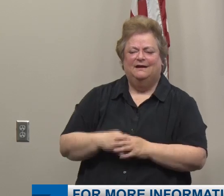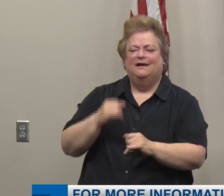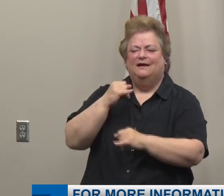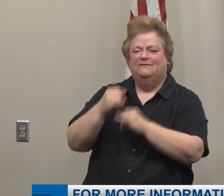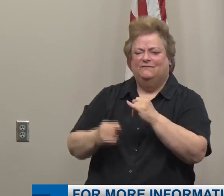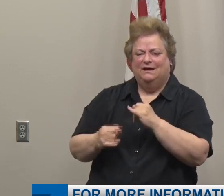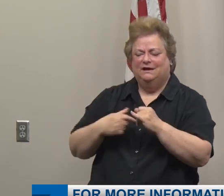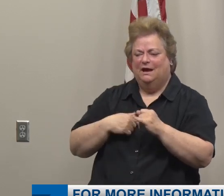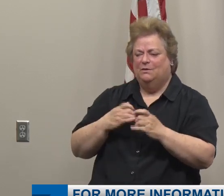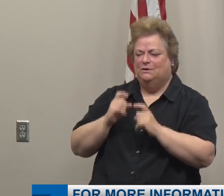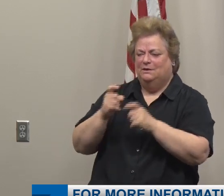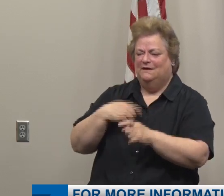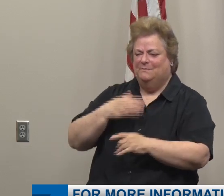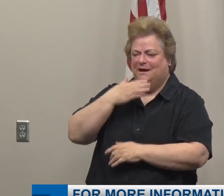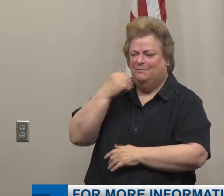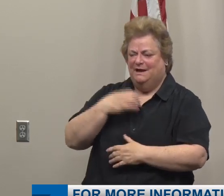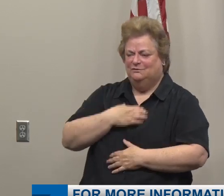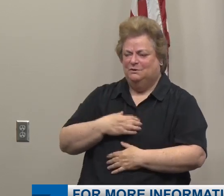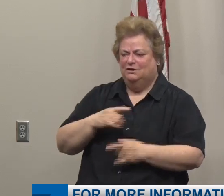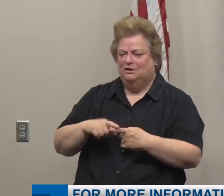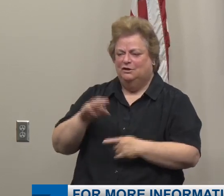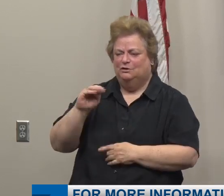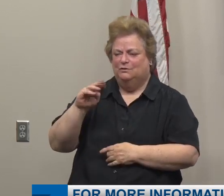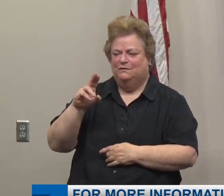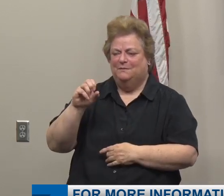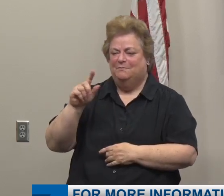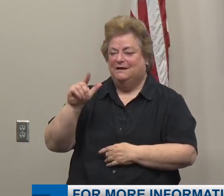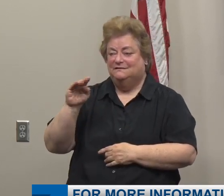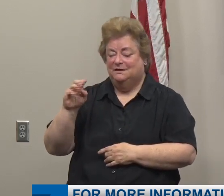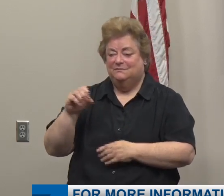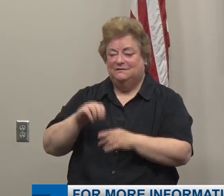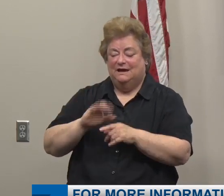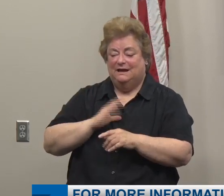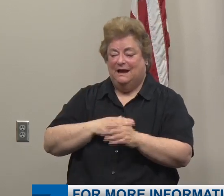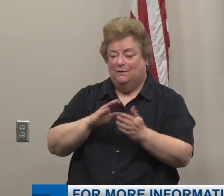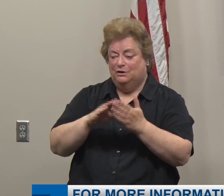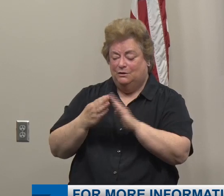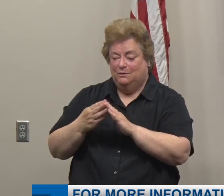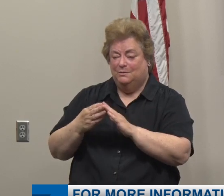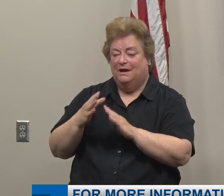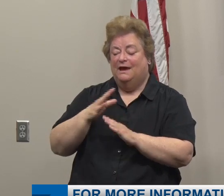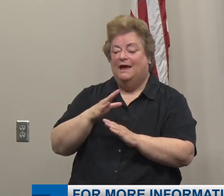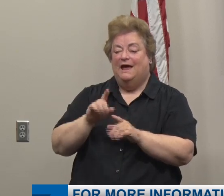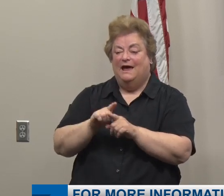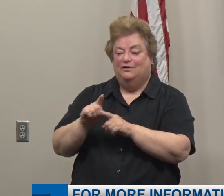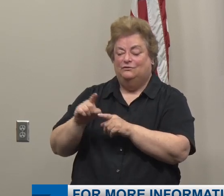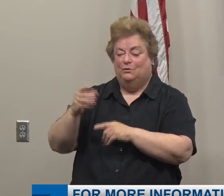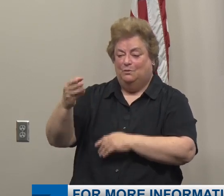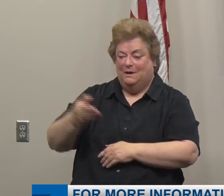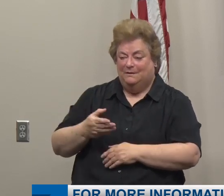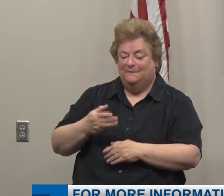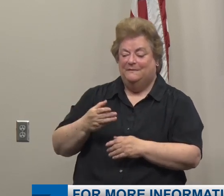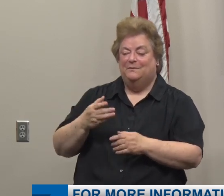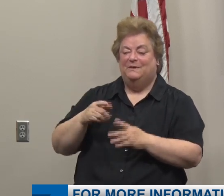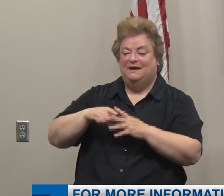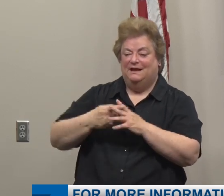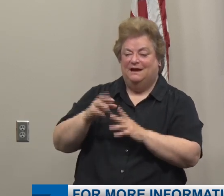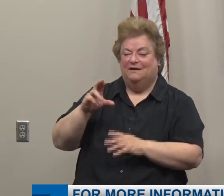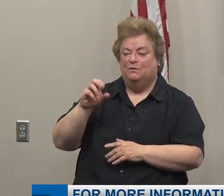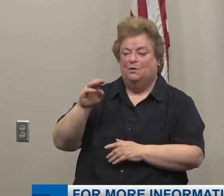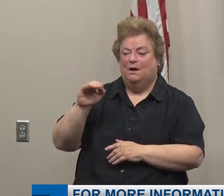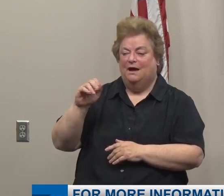want to extend my best wishes to the Muslims in our community and your families and friends as you welcome the beginning of Ramadan Ramadan